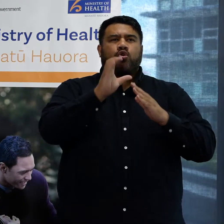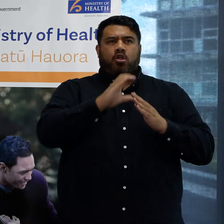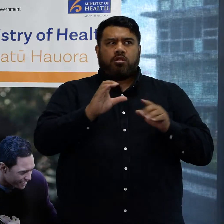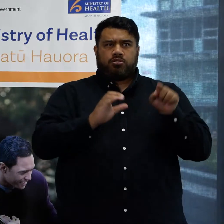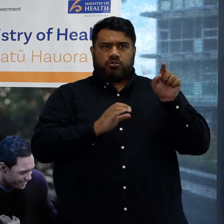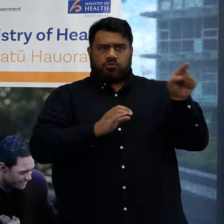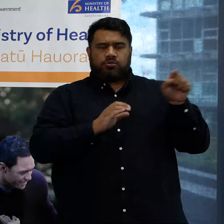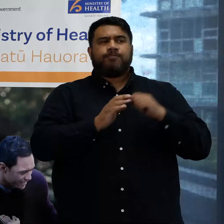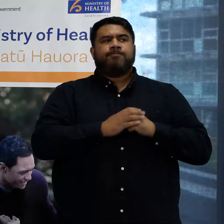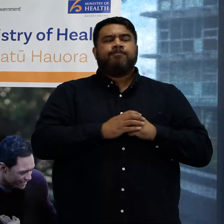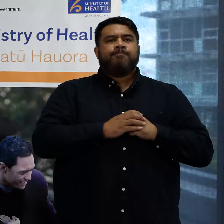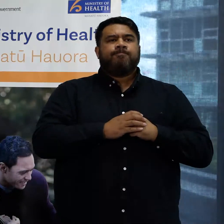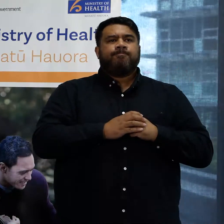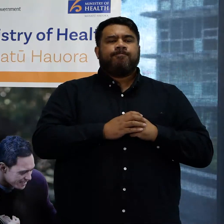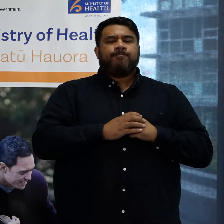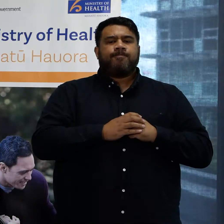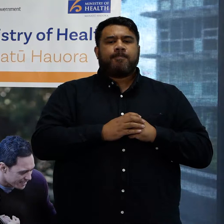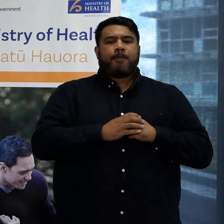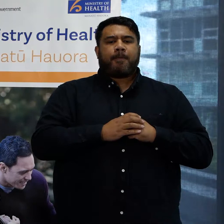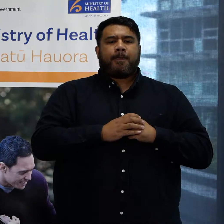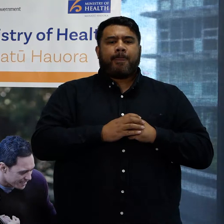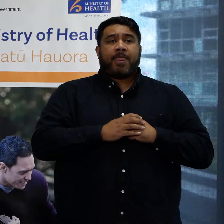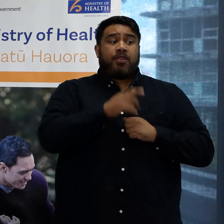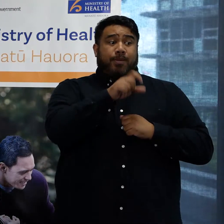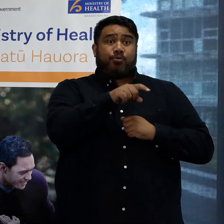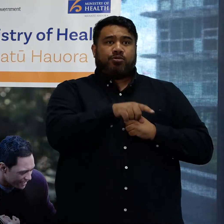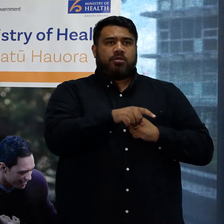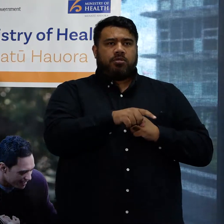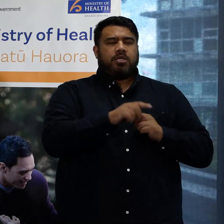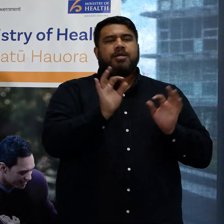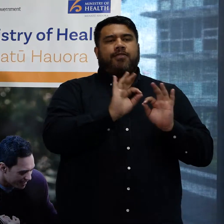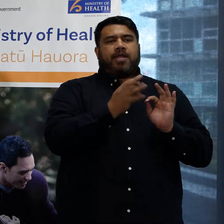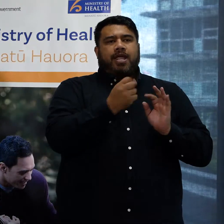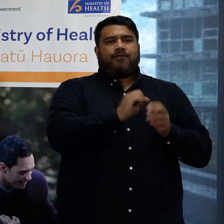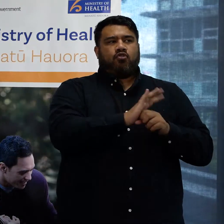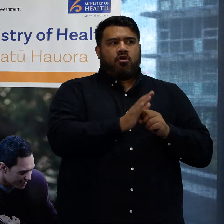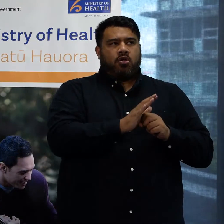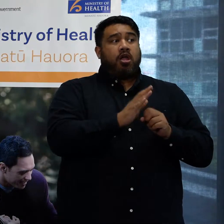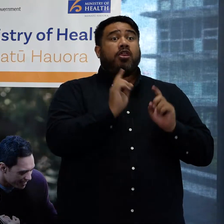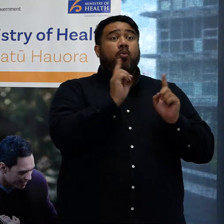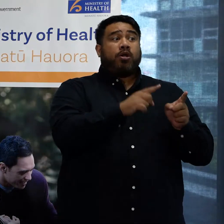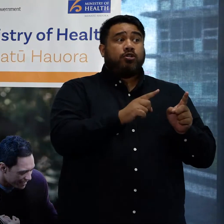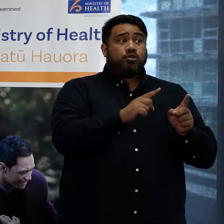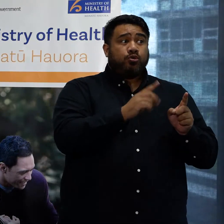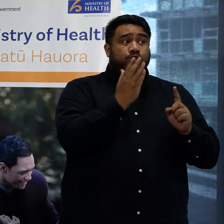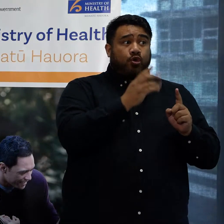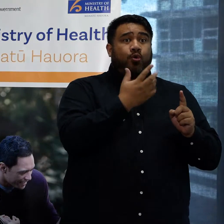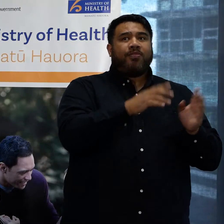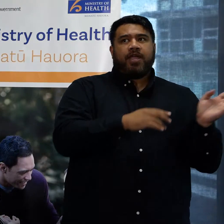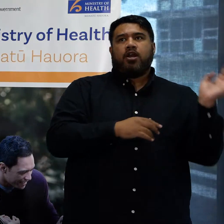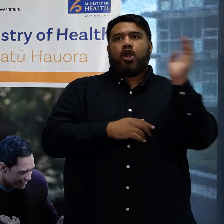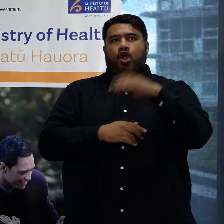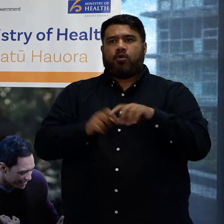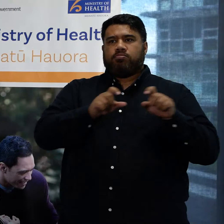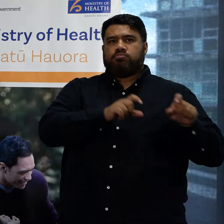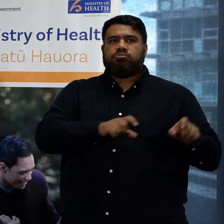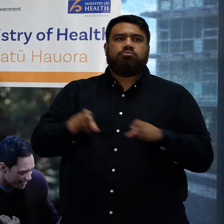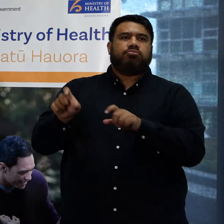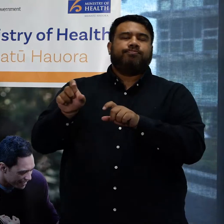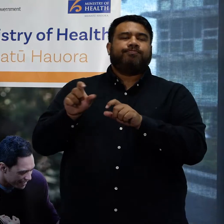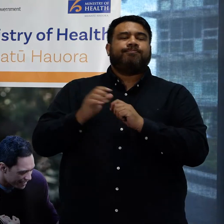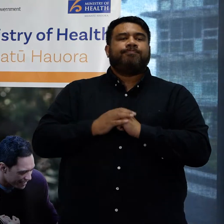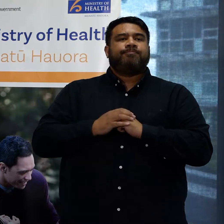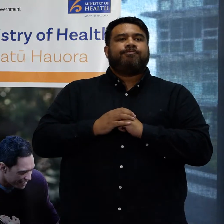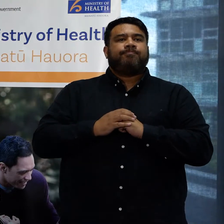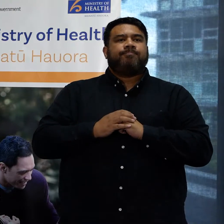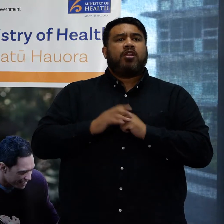contact, tested negative, attended the college briefly, and then went home and is subsequently in isolation. And the Auckland Regional